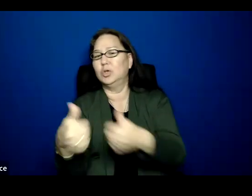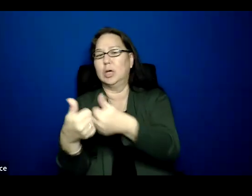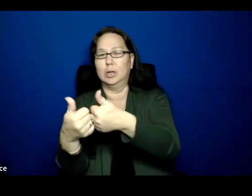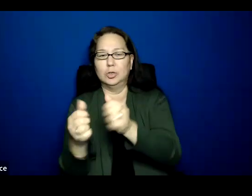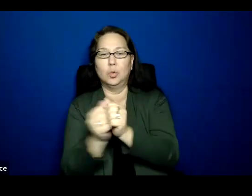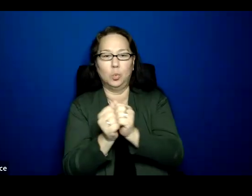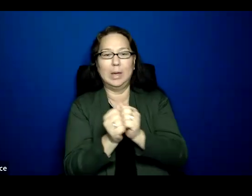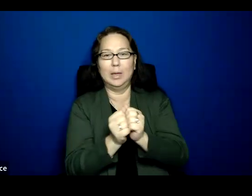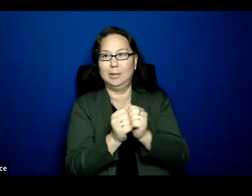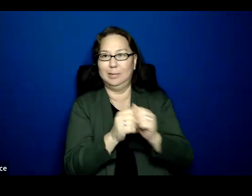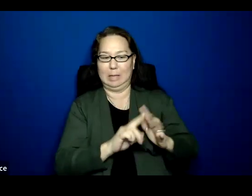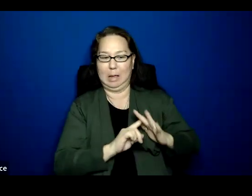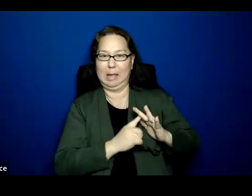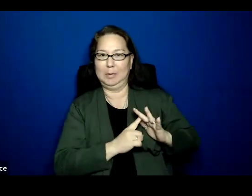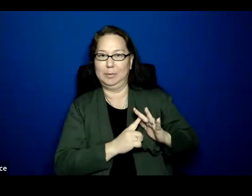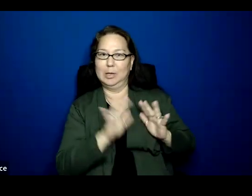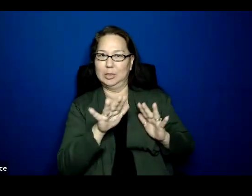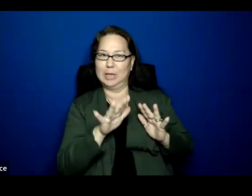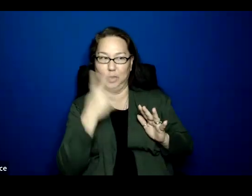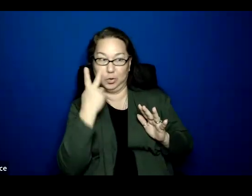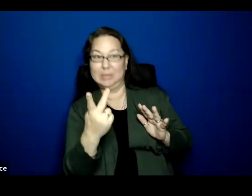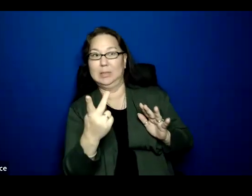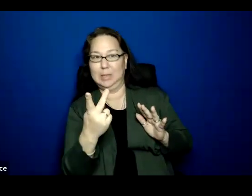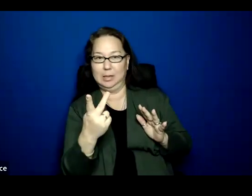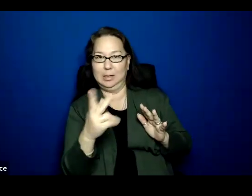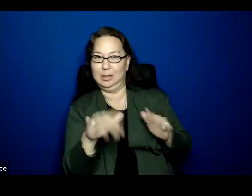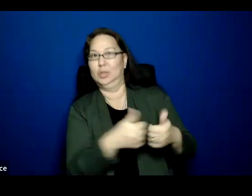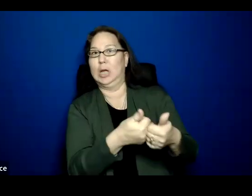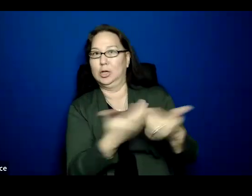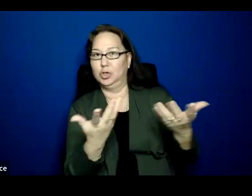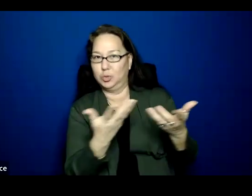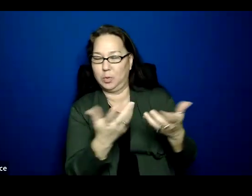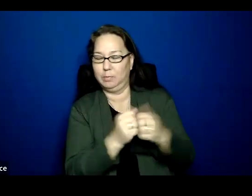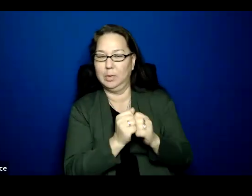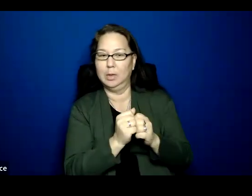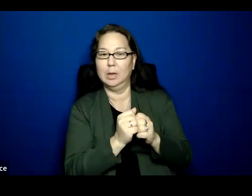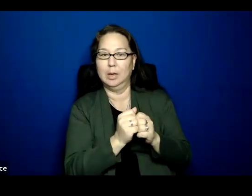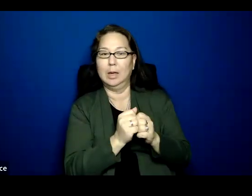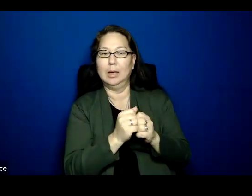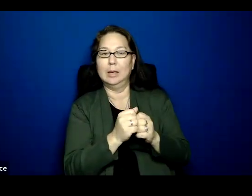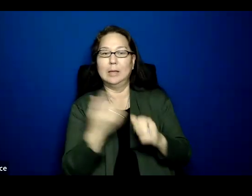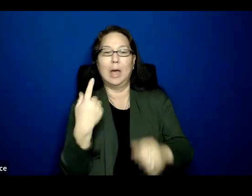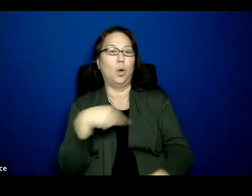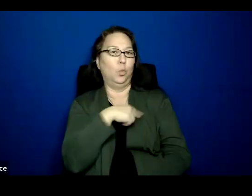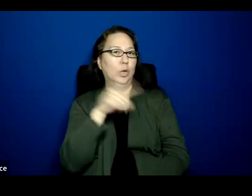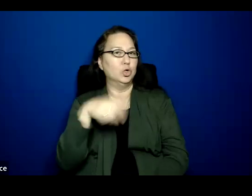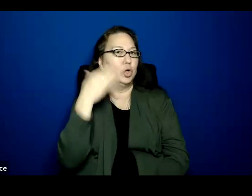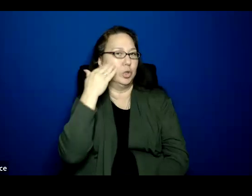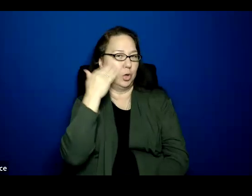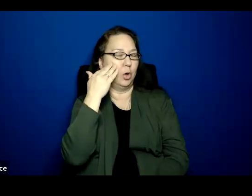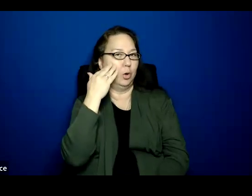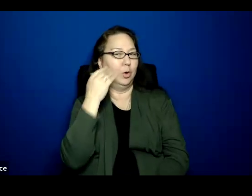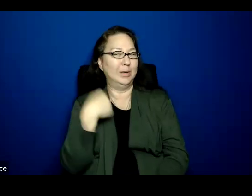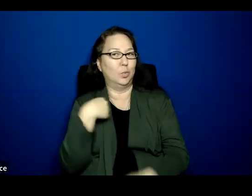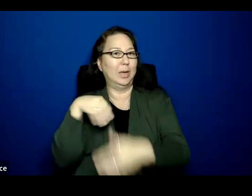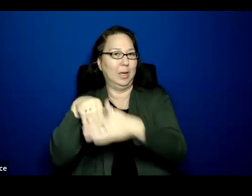still seeing, that we should be aware of as we enter into budget season. And then my last question is really